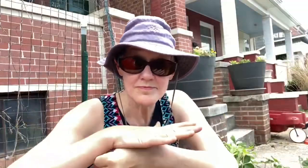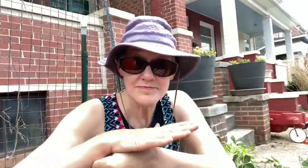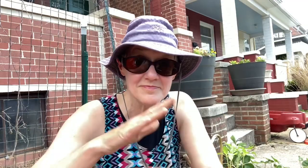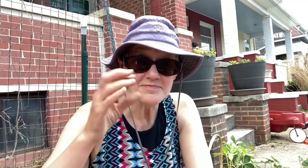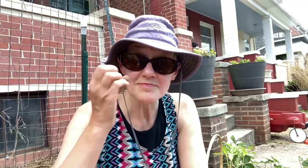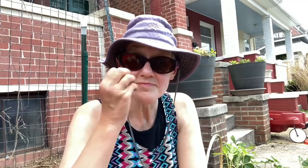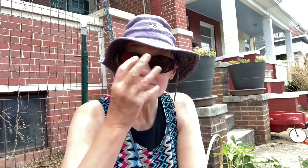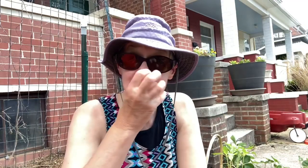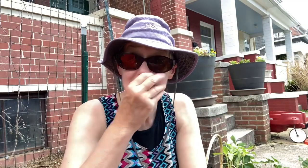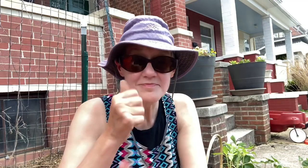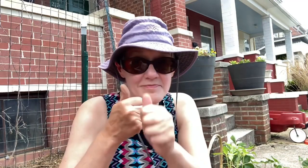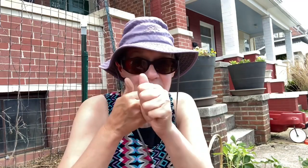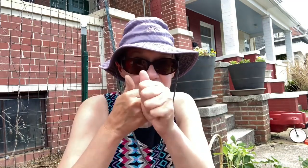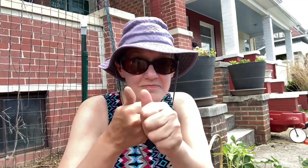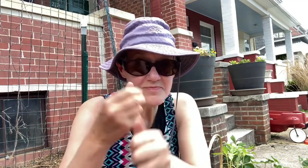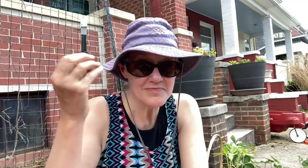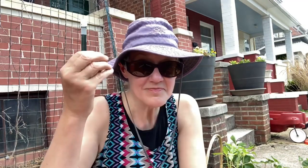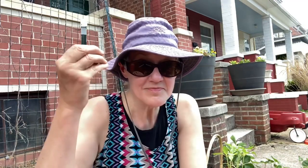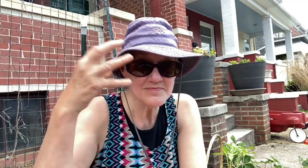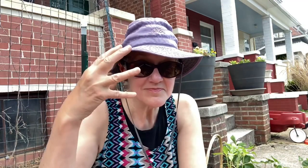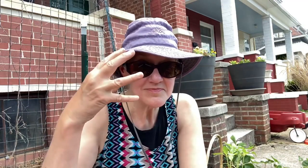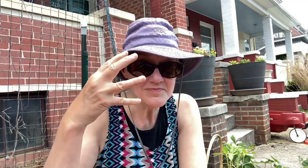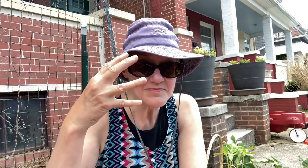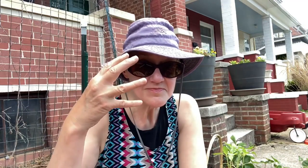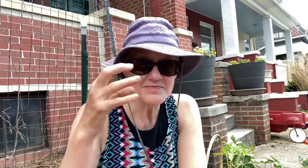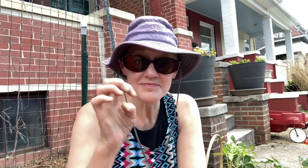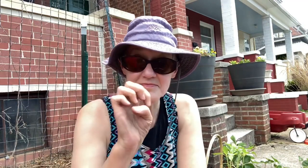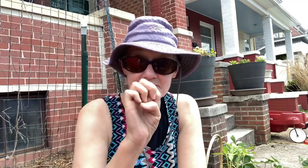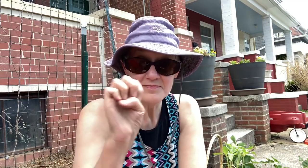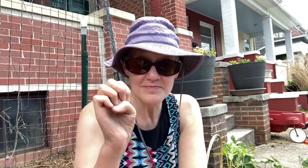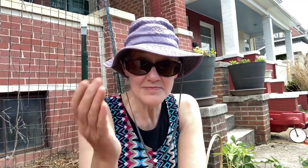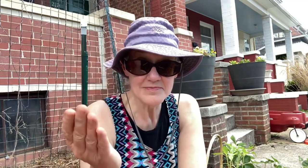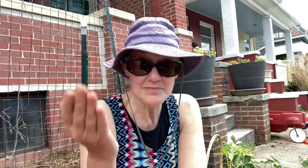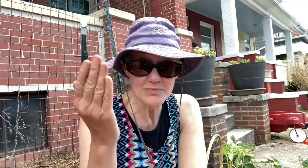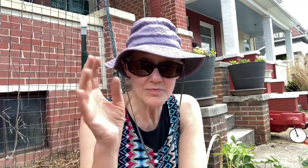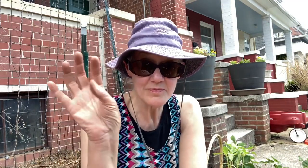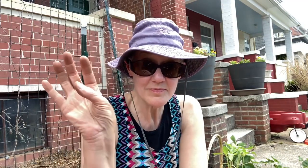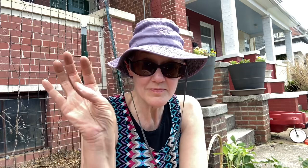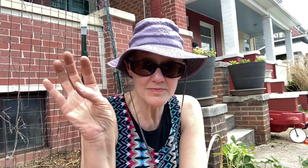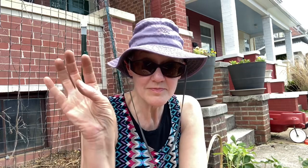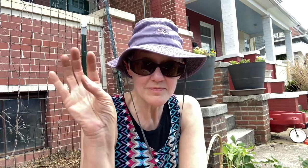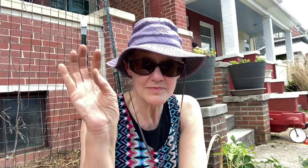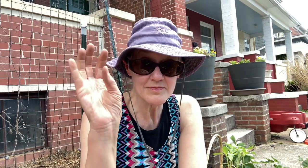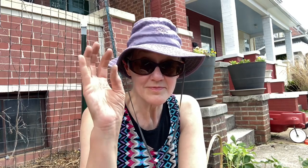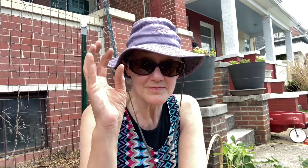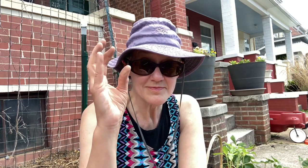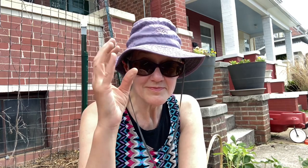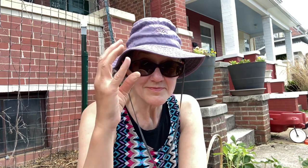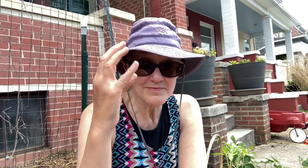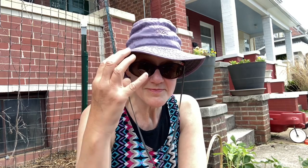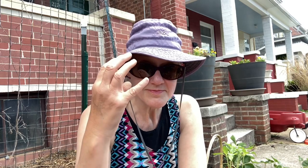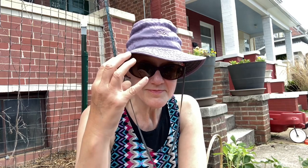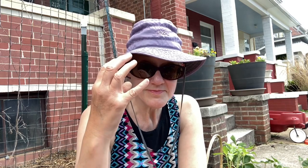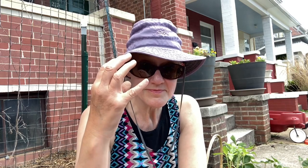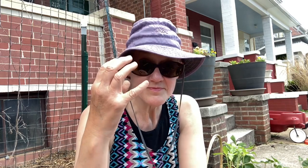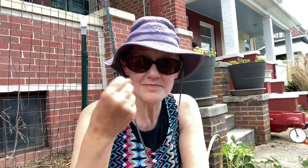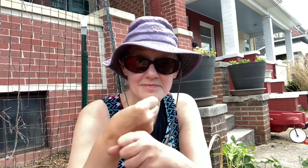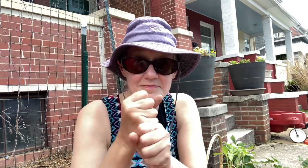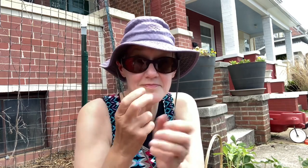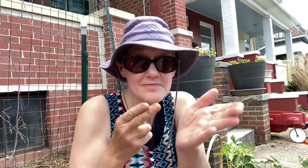Now, before they're fully open, sunflower heads will follow the sun. They'll start in the east in the morning and they'll travel over to